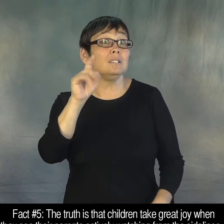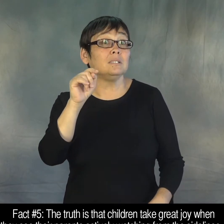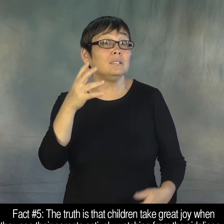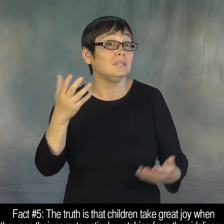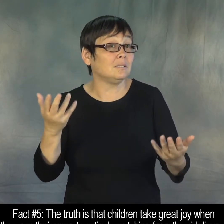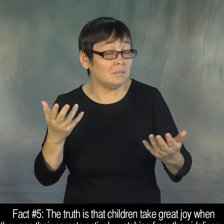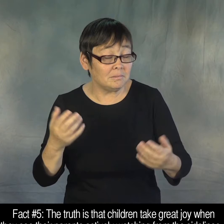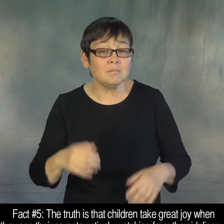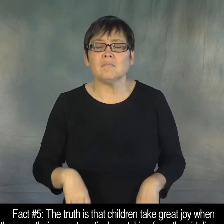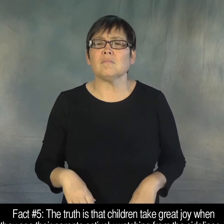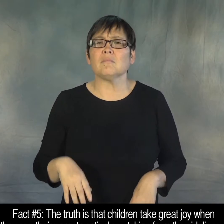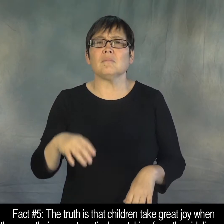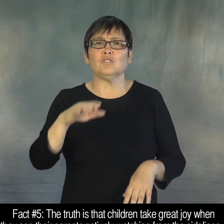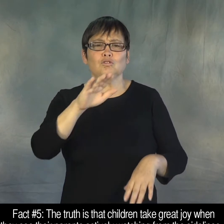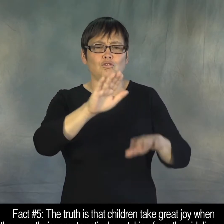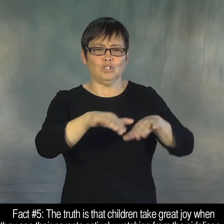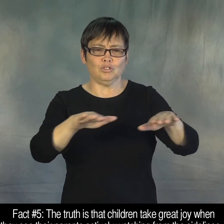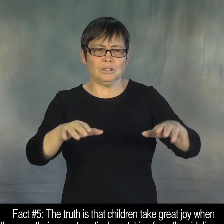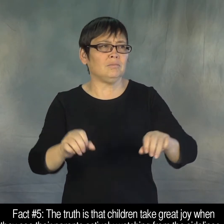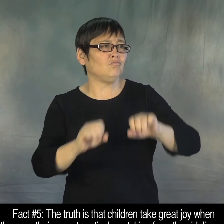Fact number 5. The truth is that